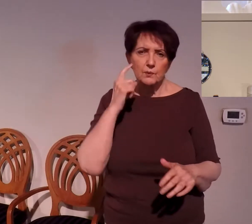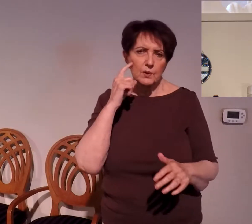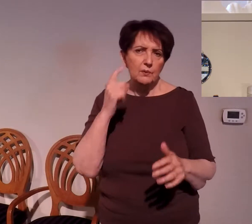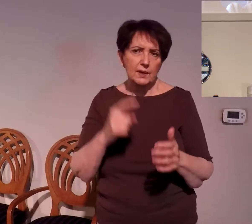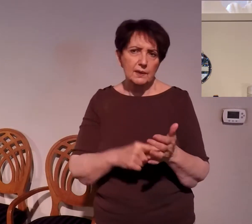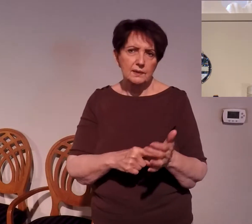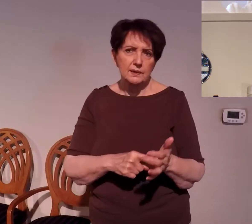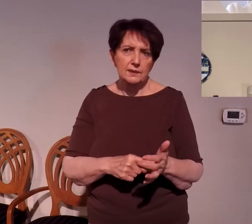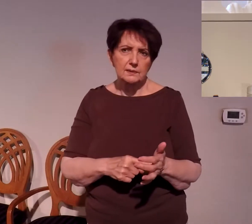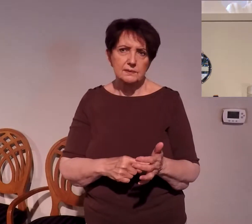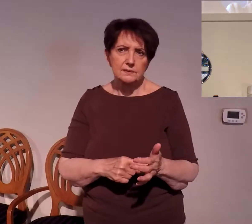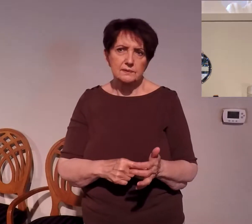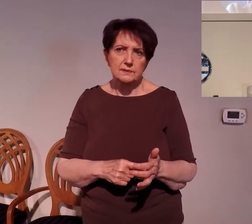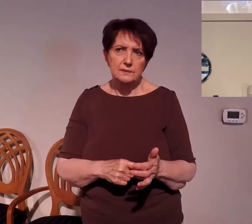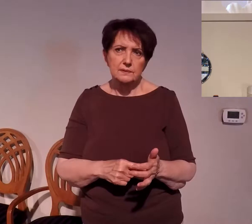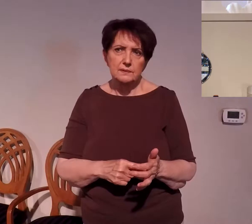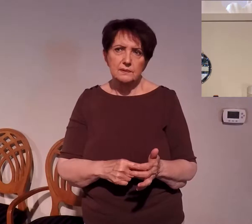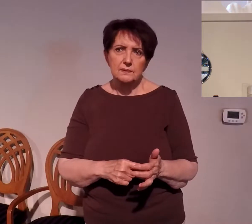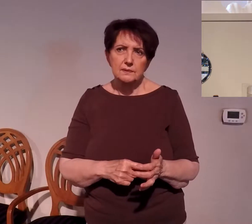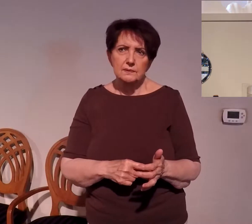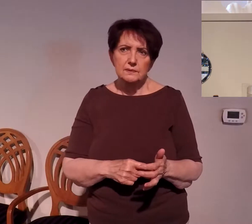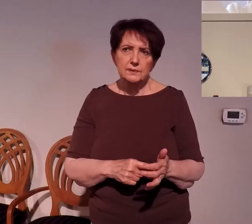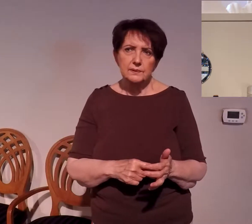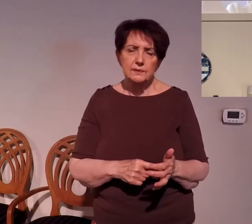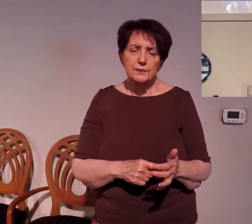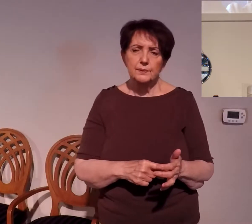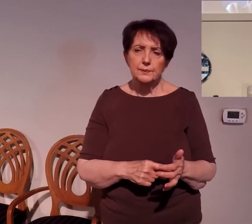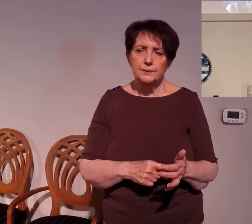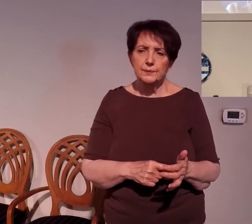recognizing, that we are